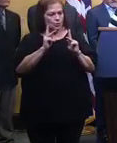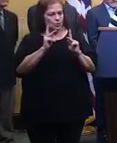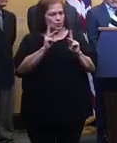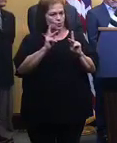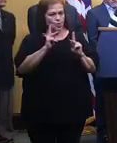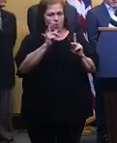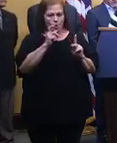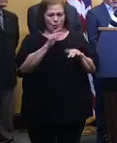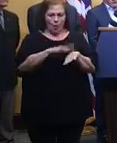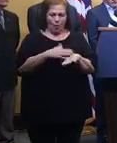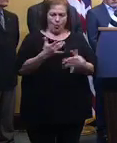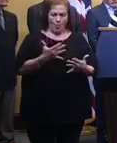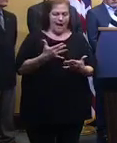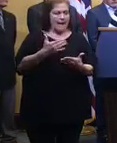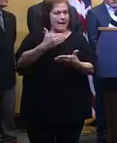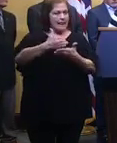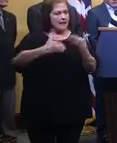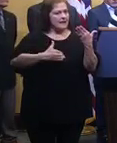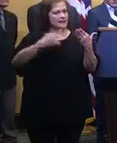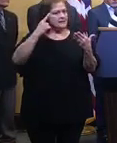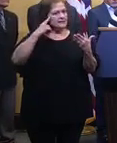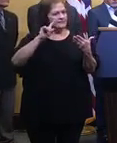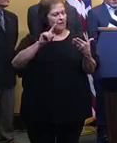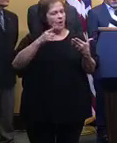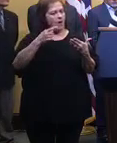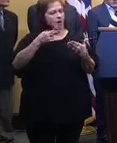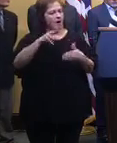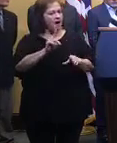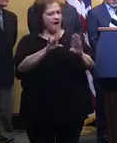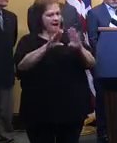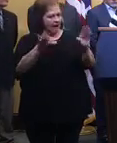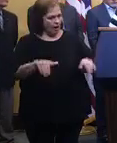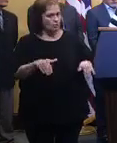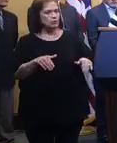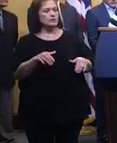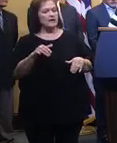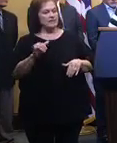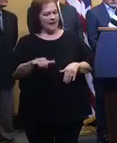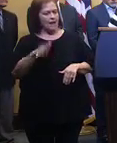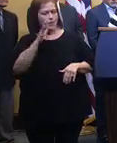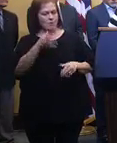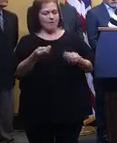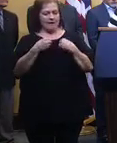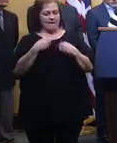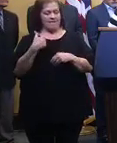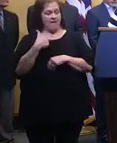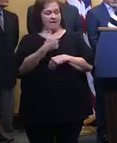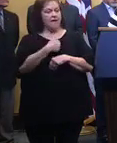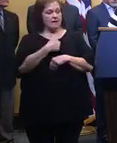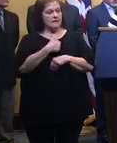a waiting list for subsidized housing. But again, this flexibility will give our city